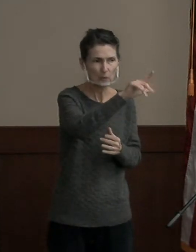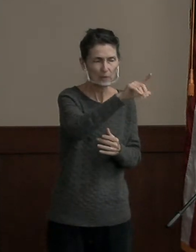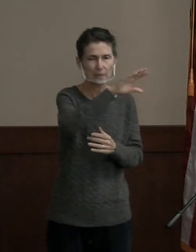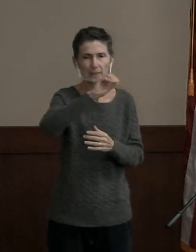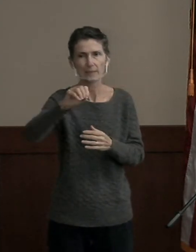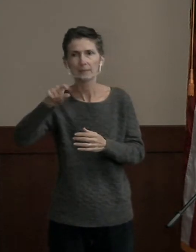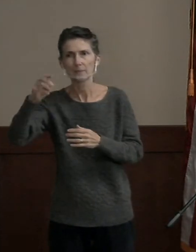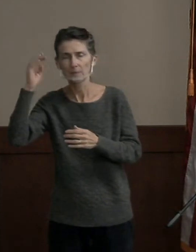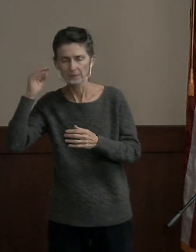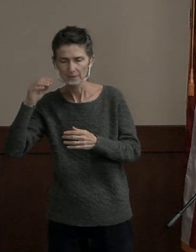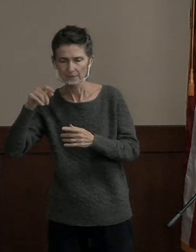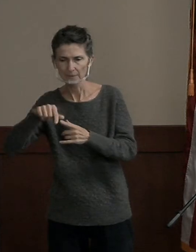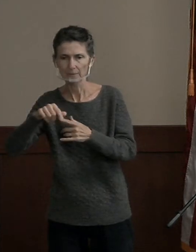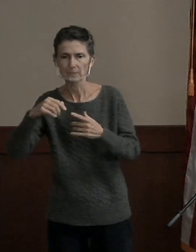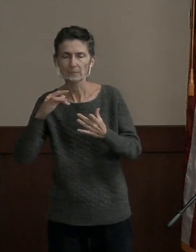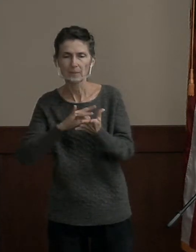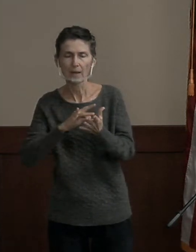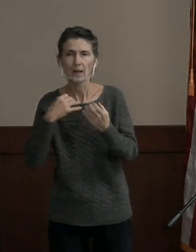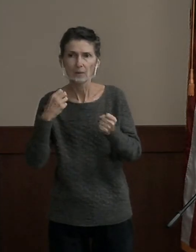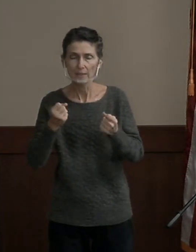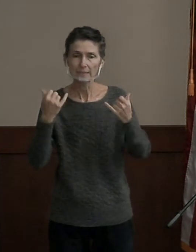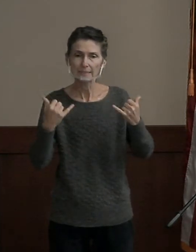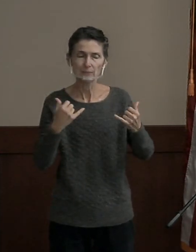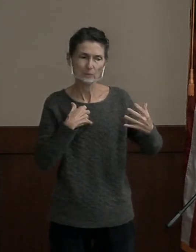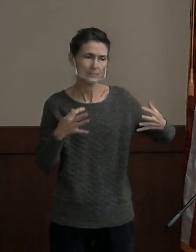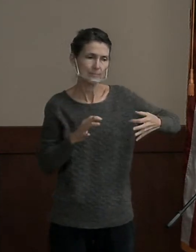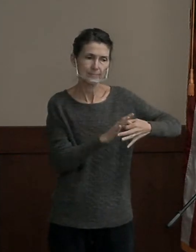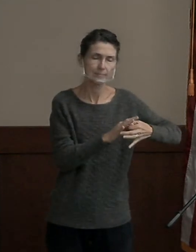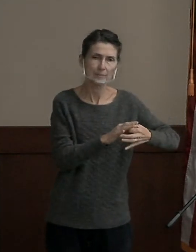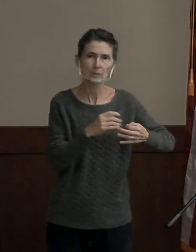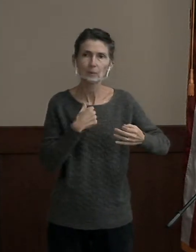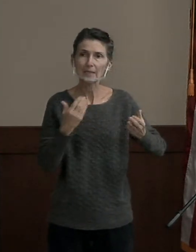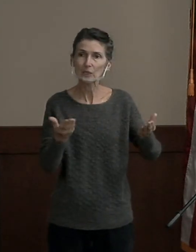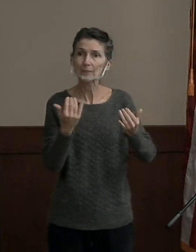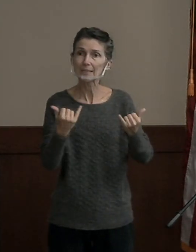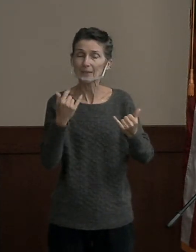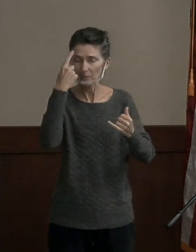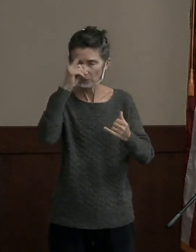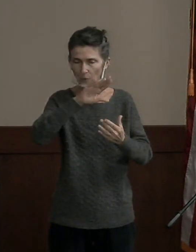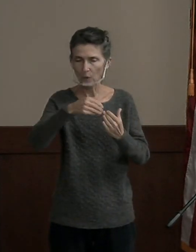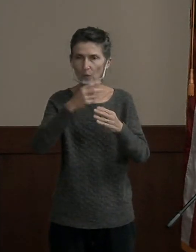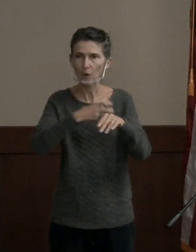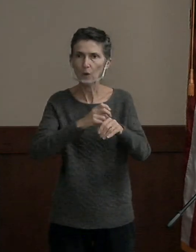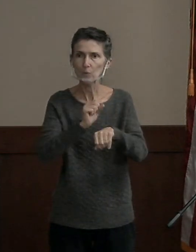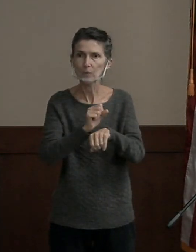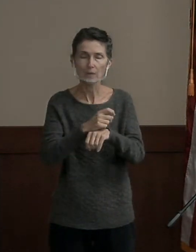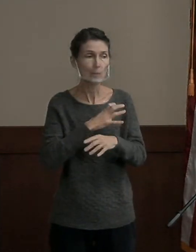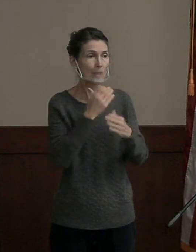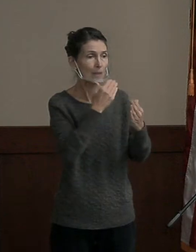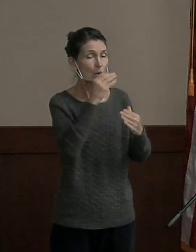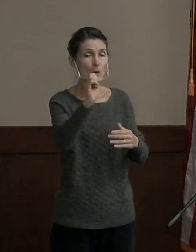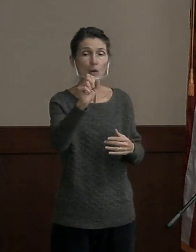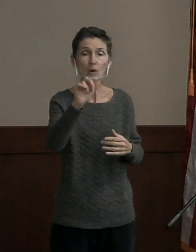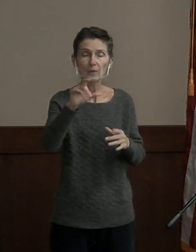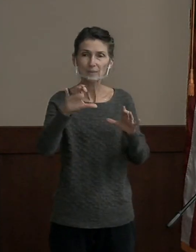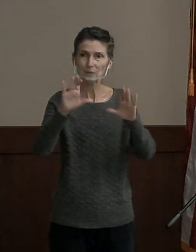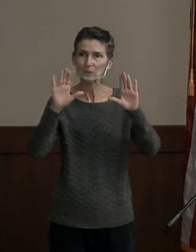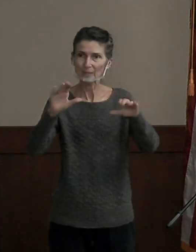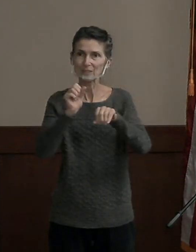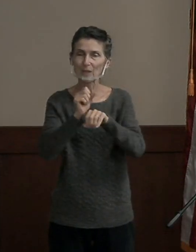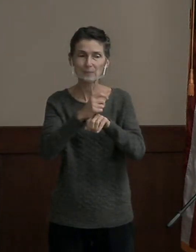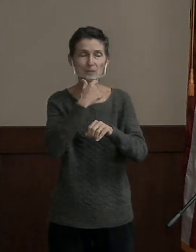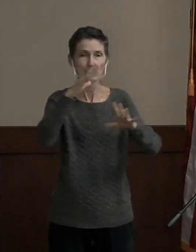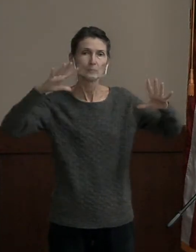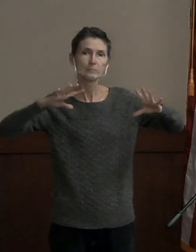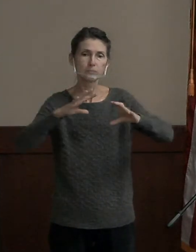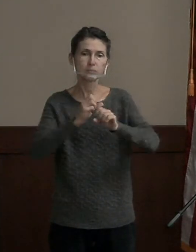effort. This is a partnership, and we're here today because of all of our hard work. So I want to just say thank you. So Earl did a great job in telling you the summary